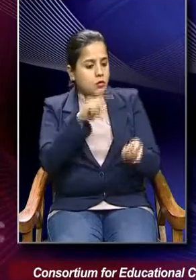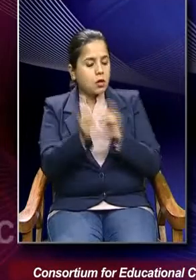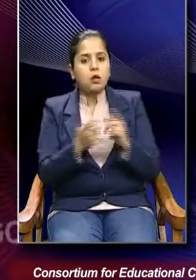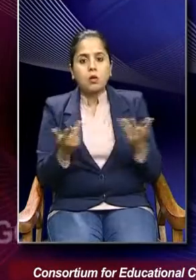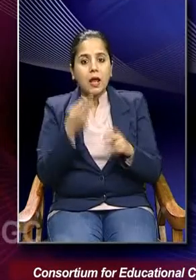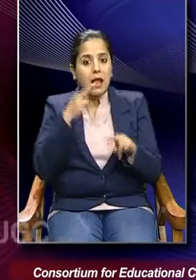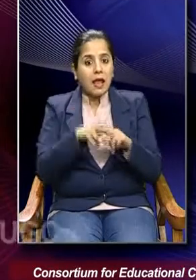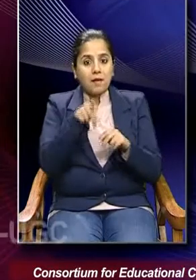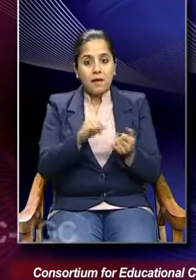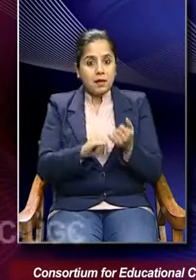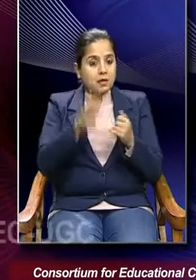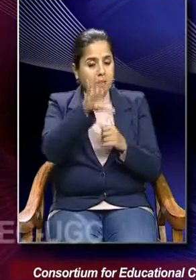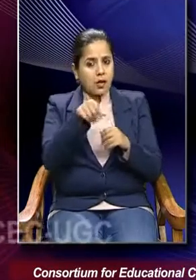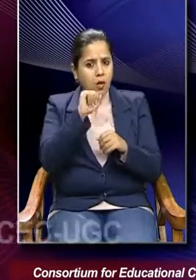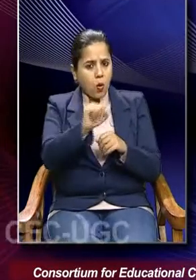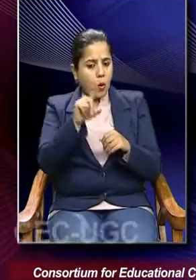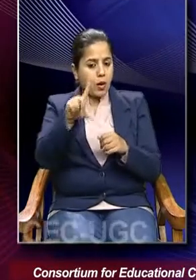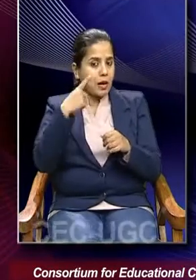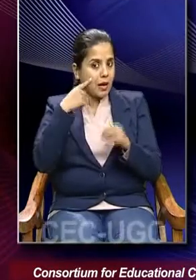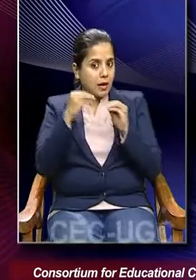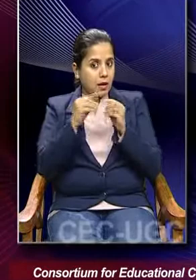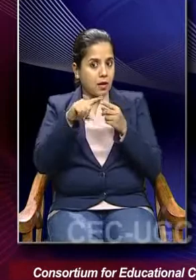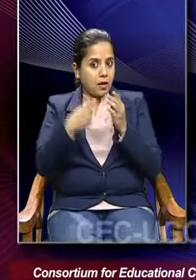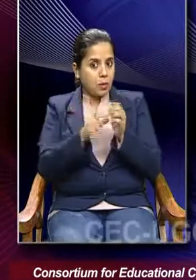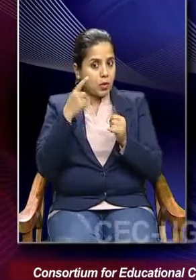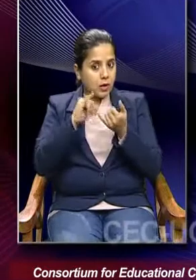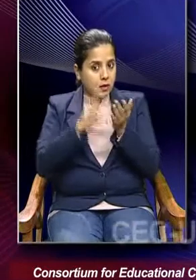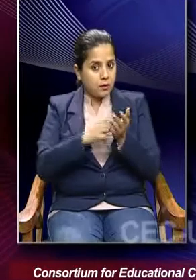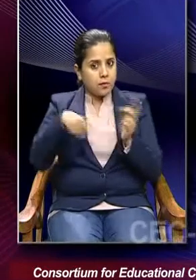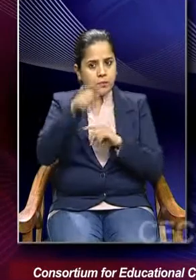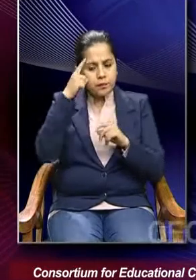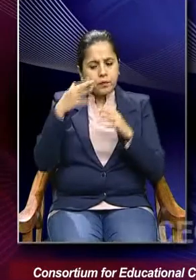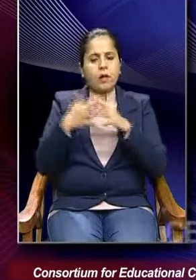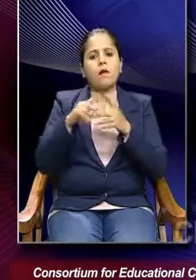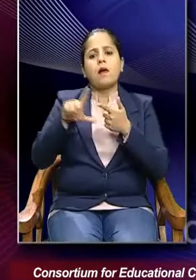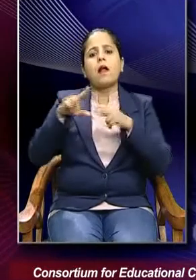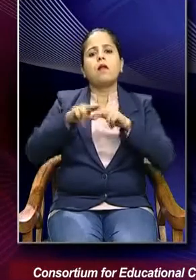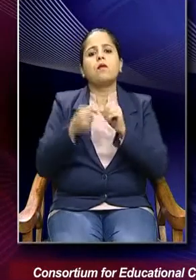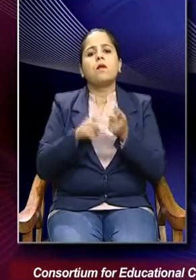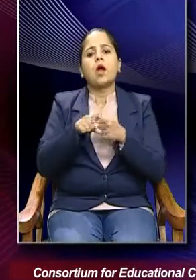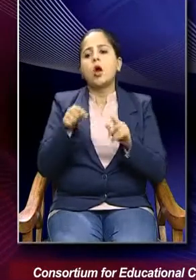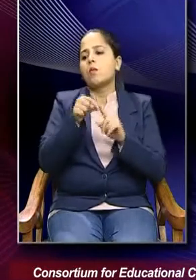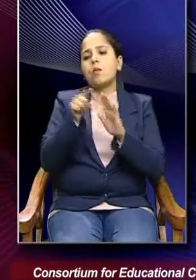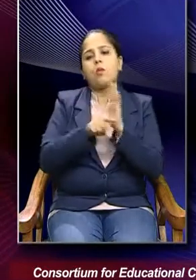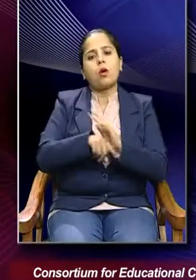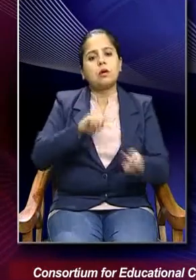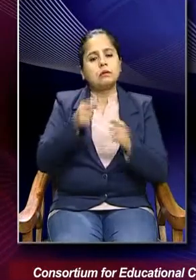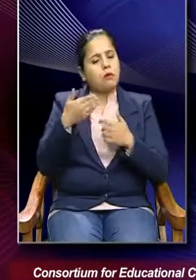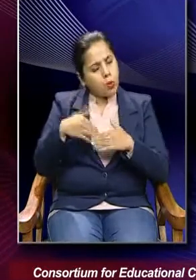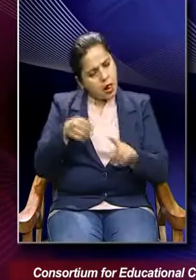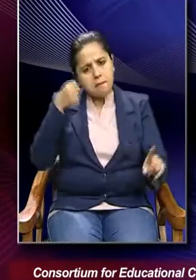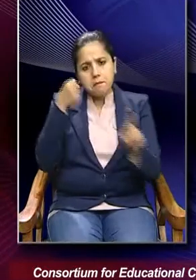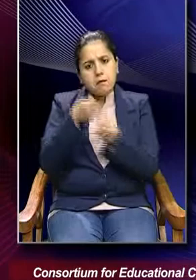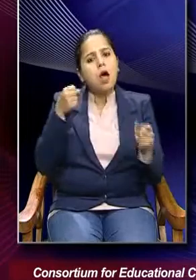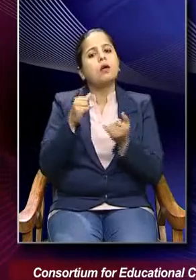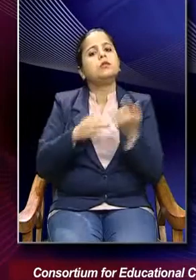is moving towards neoliberalism, there is a withdrawal of welfare policy. It will have an impact on society,